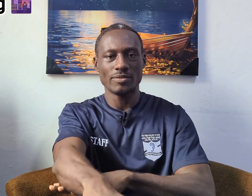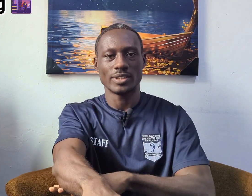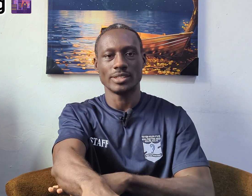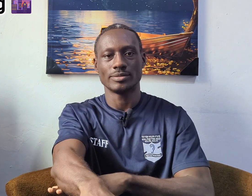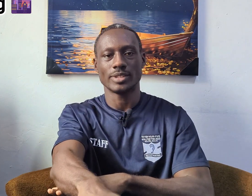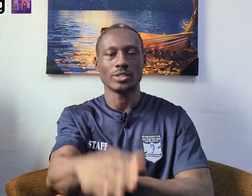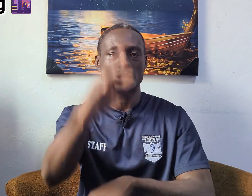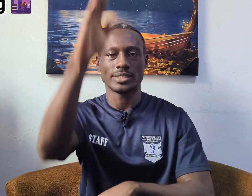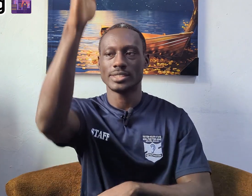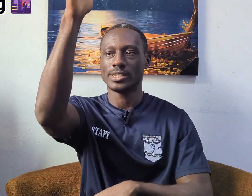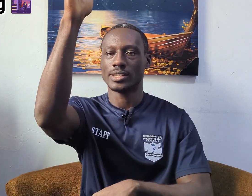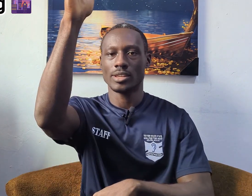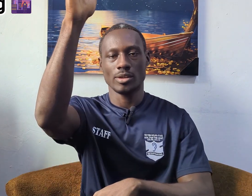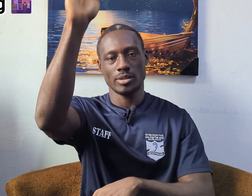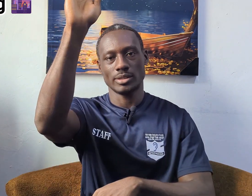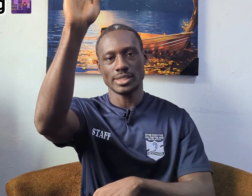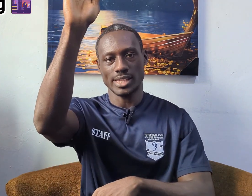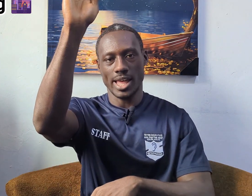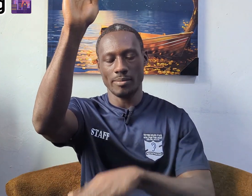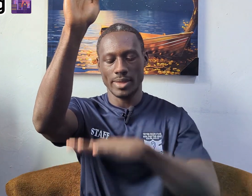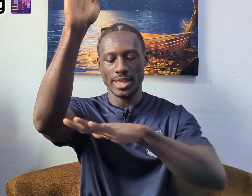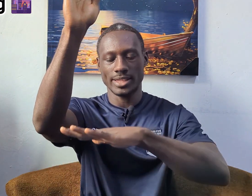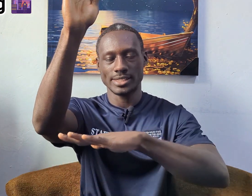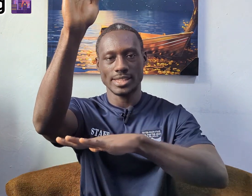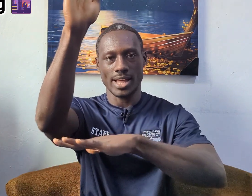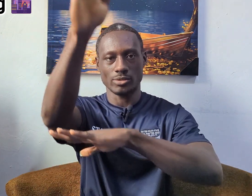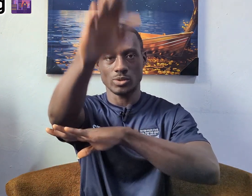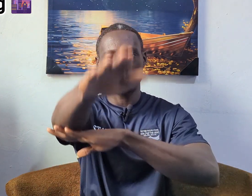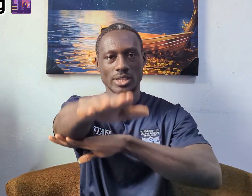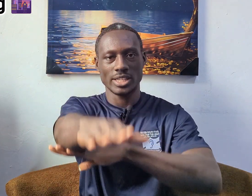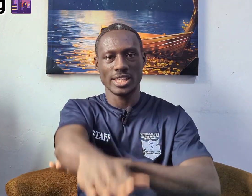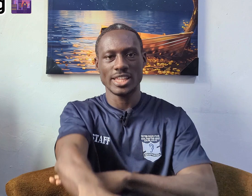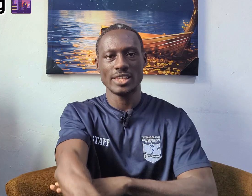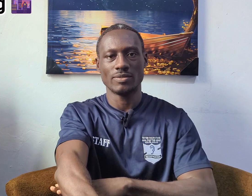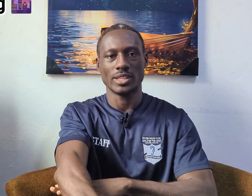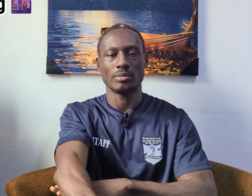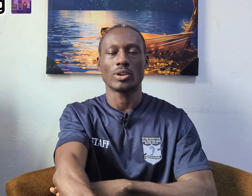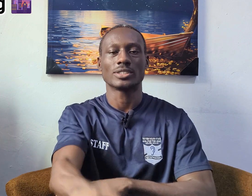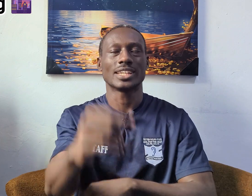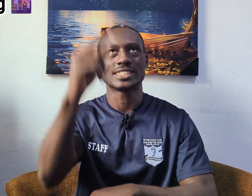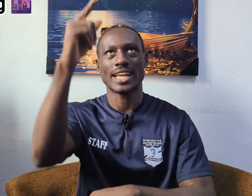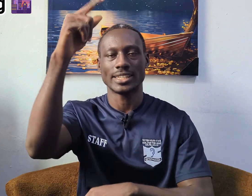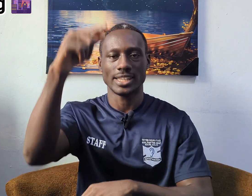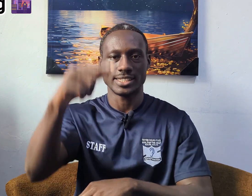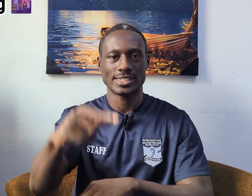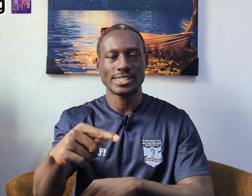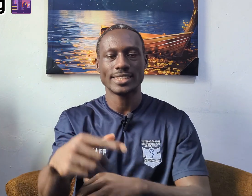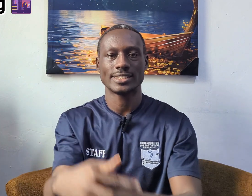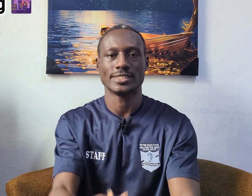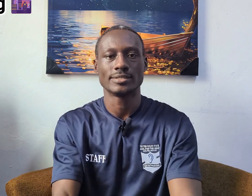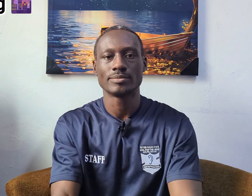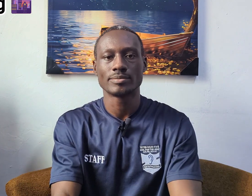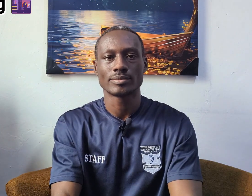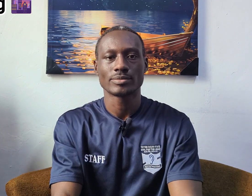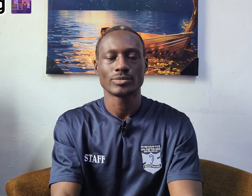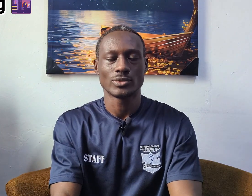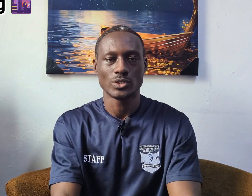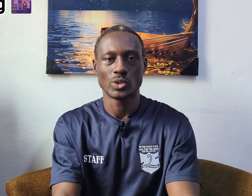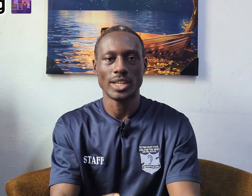Evening. As you can see, this hand and this down. So evening, because the sun is setting. So let's